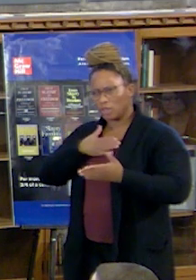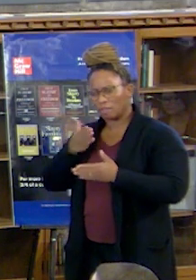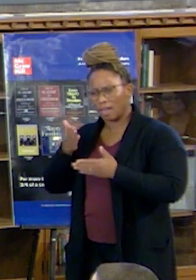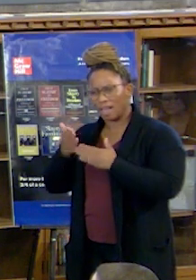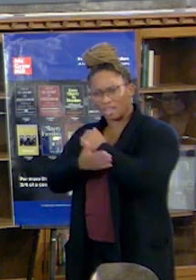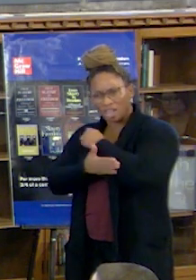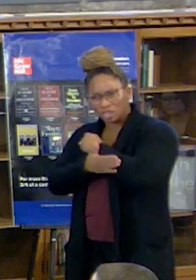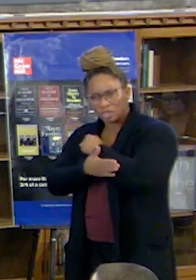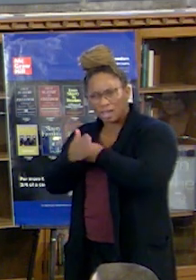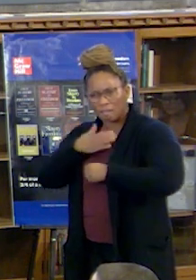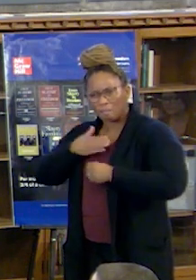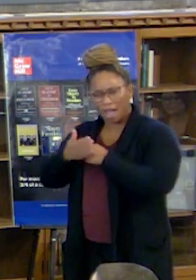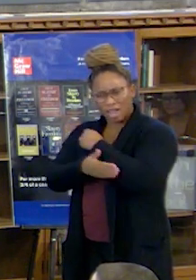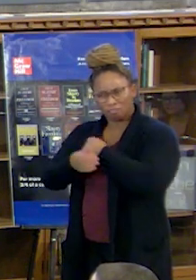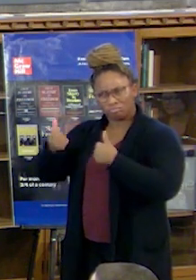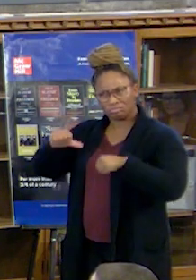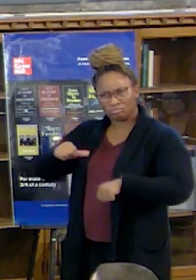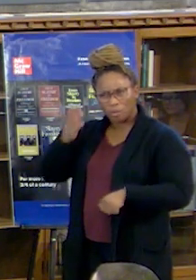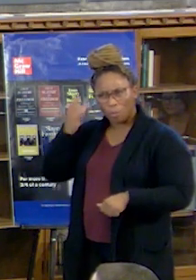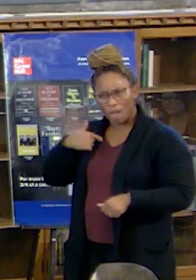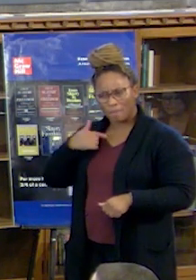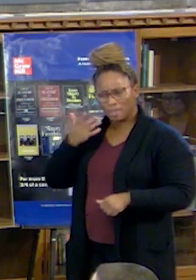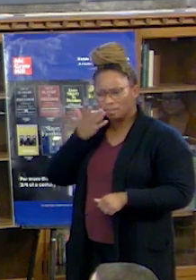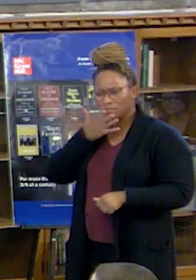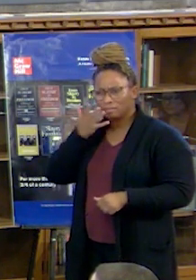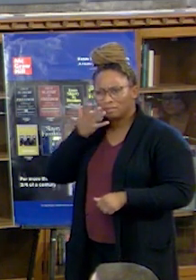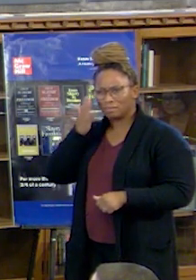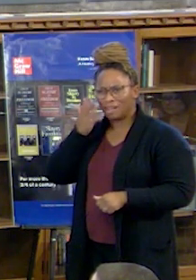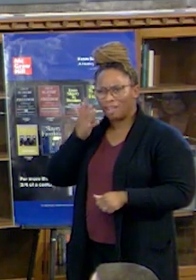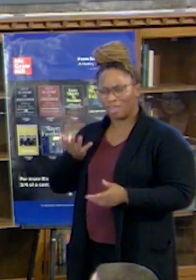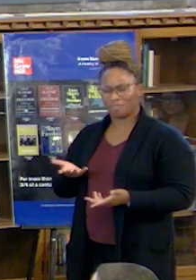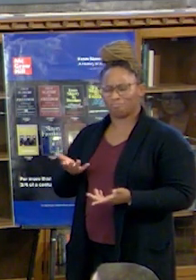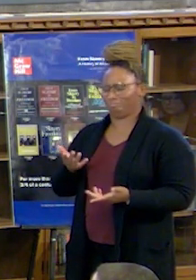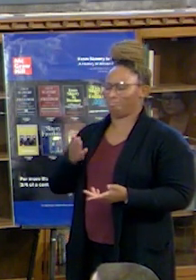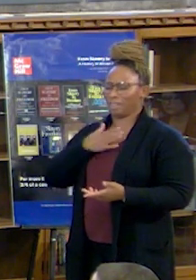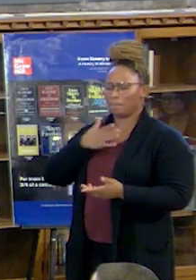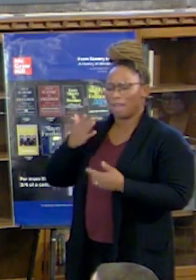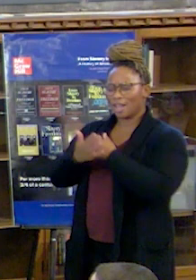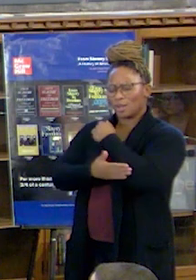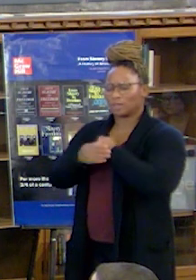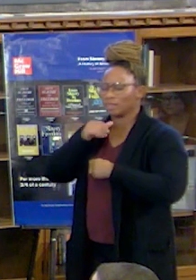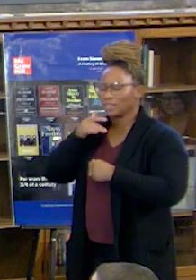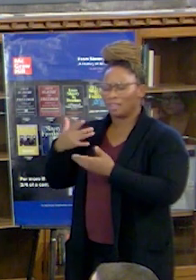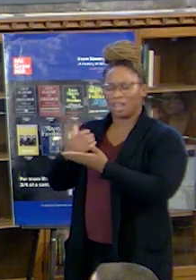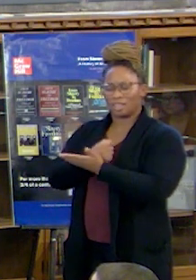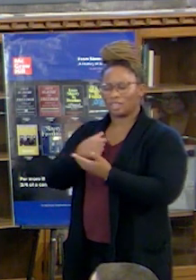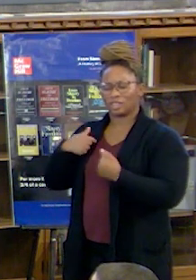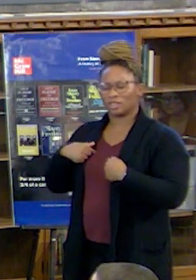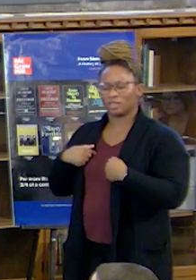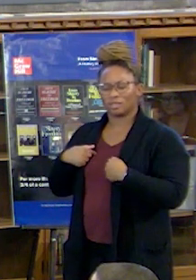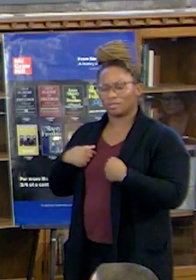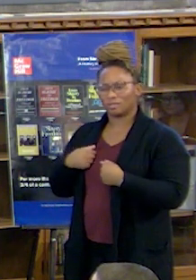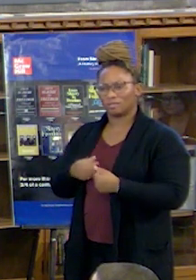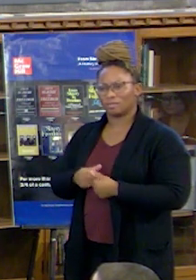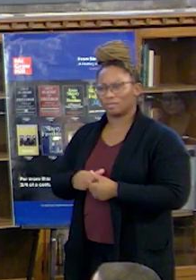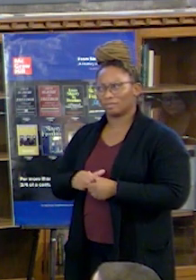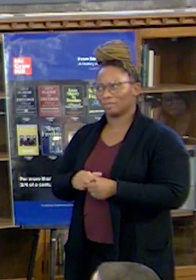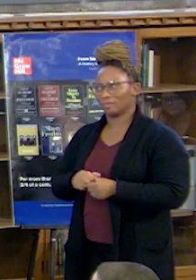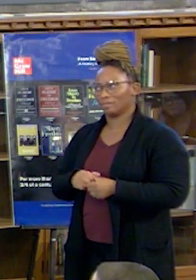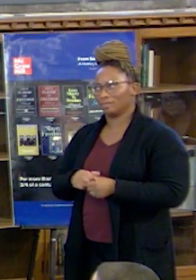country and my country turned me down on the basis of color then my country did not deserve